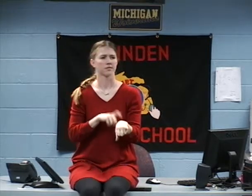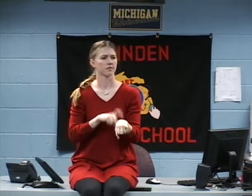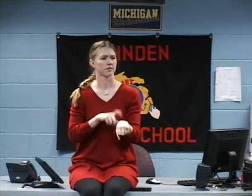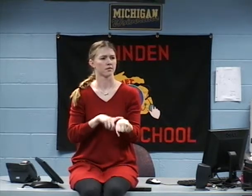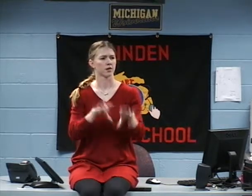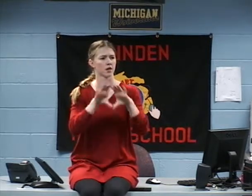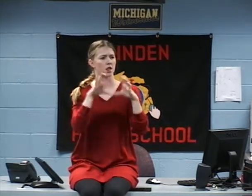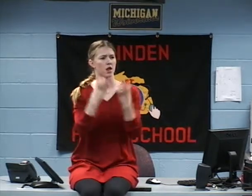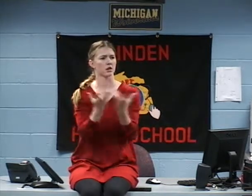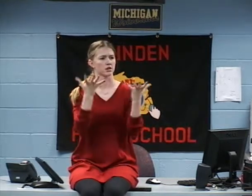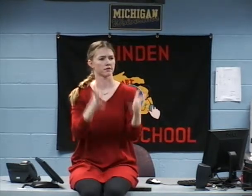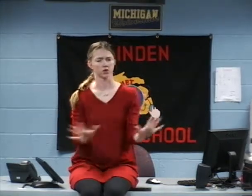Max.